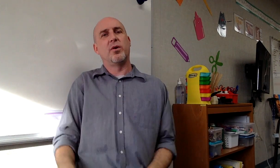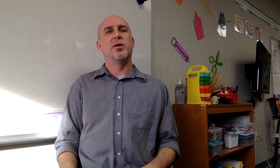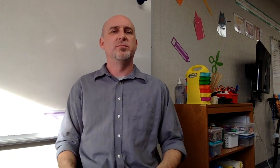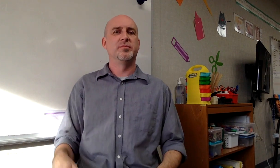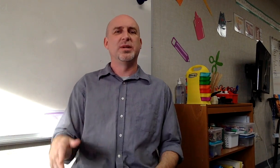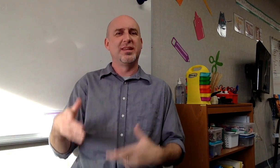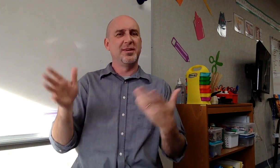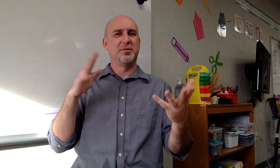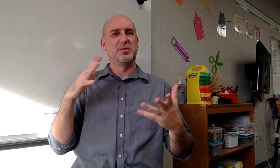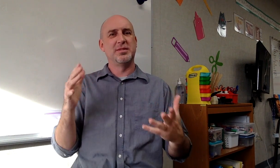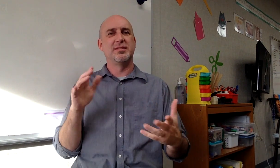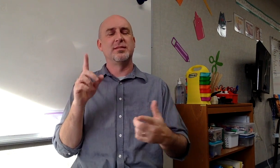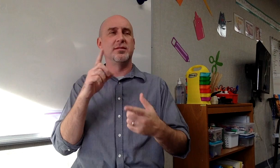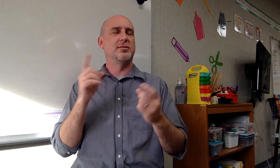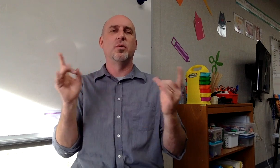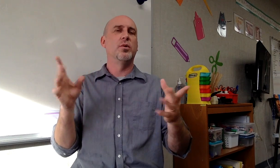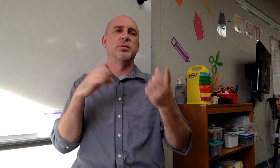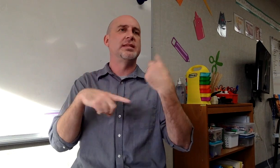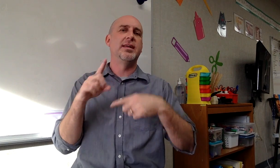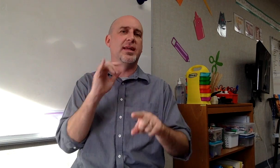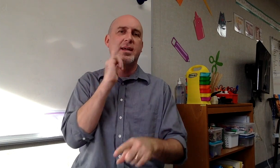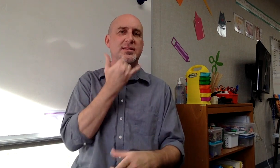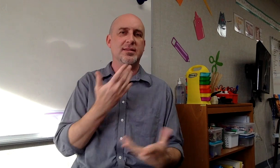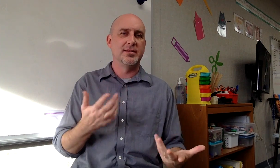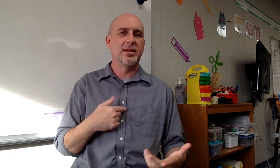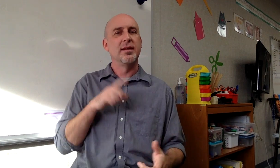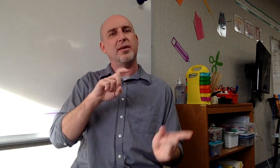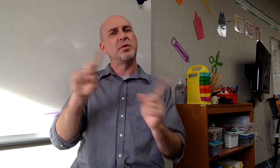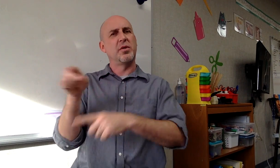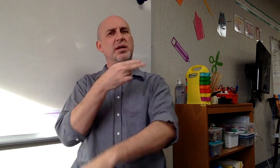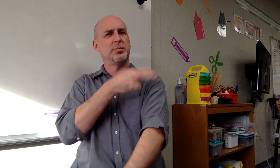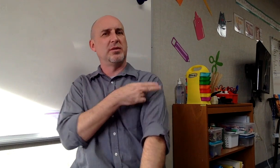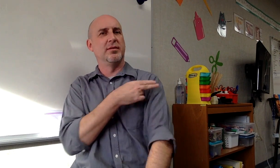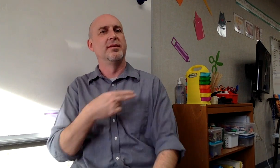arm. It's a horrible signing accident. I have to go to the hospital.